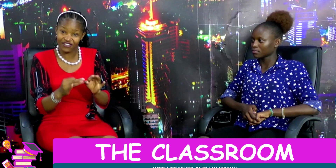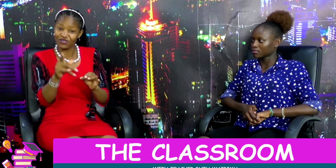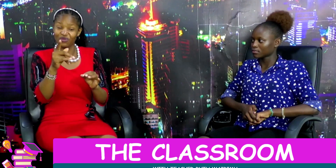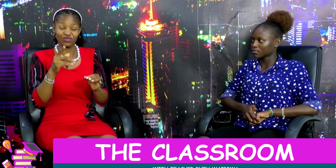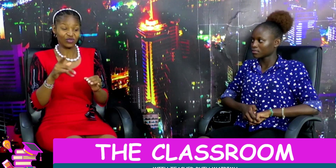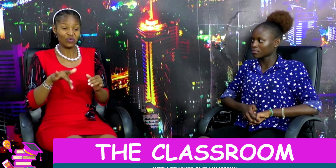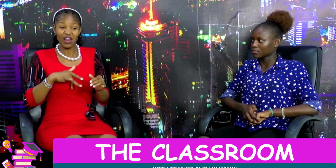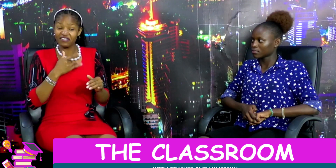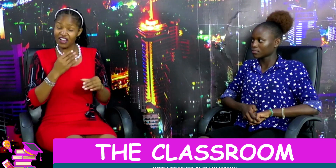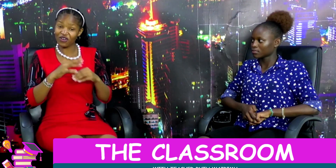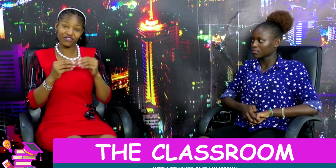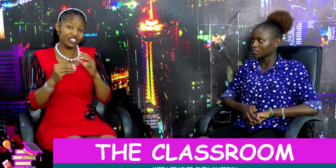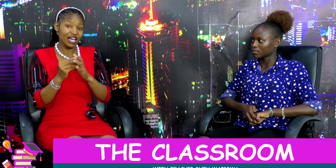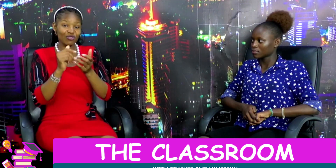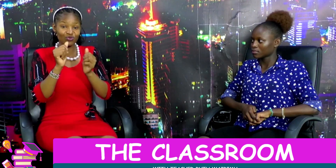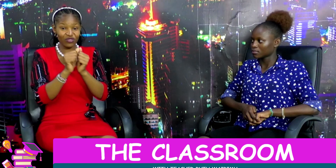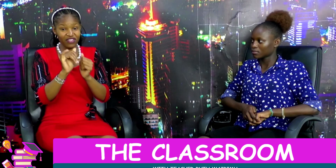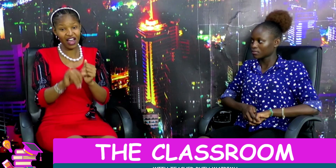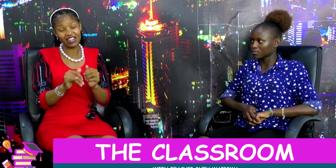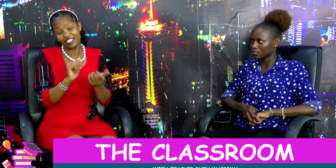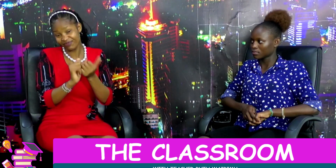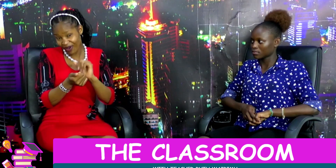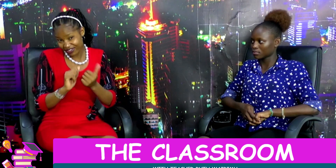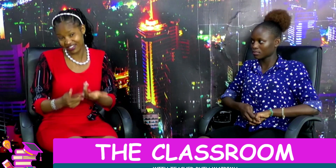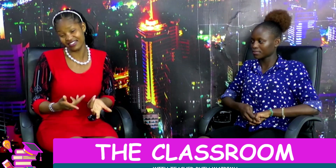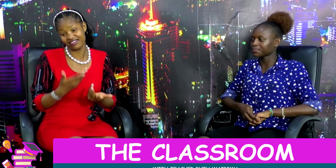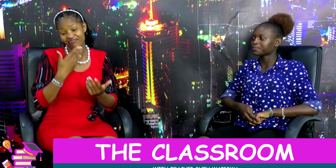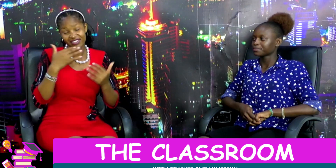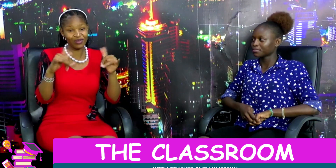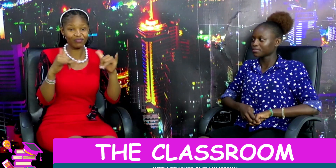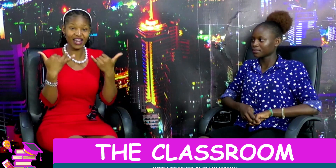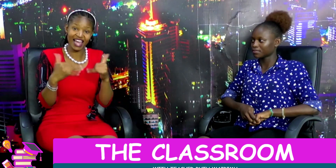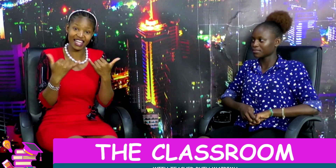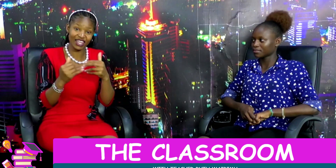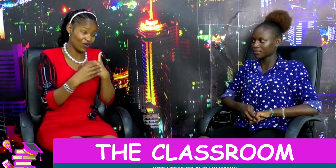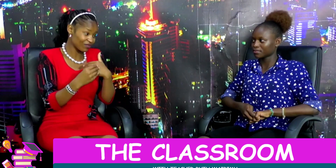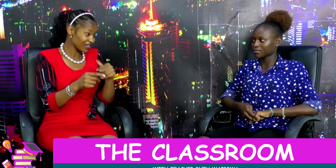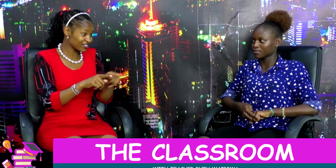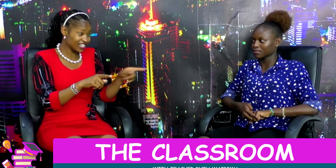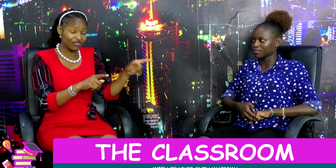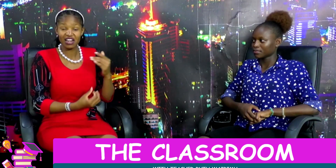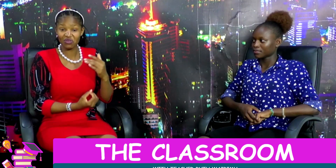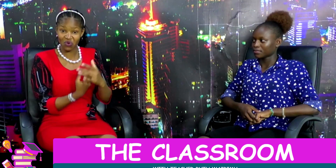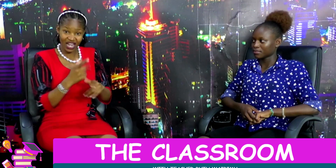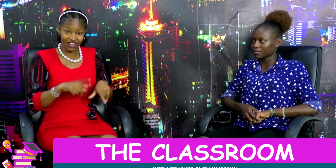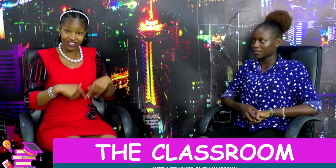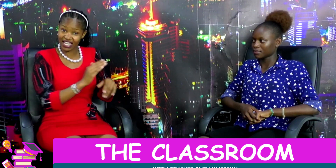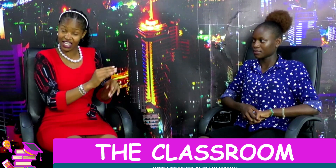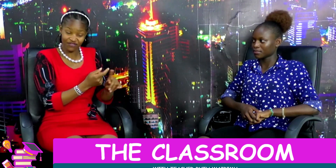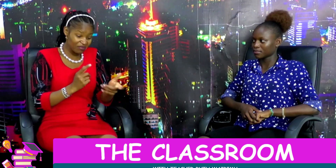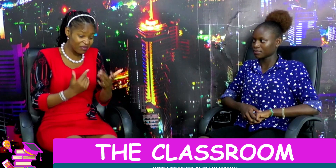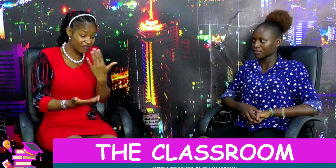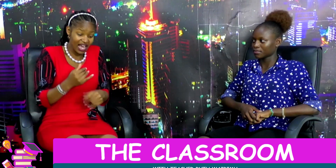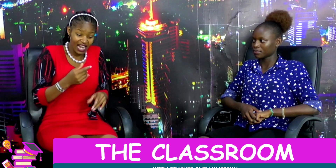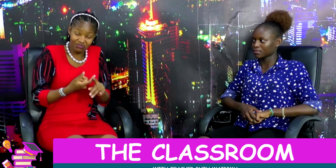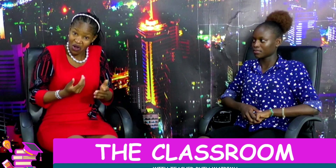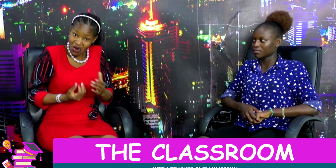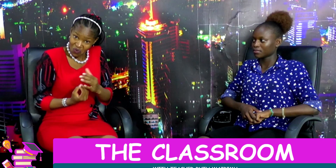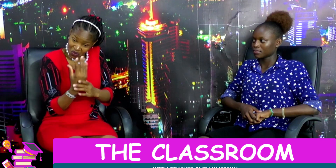all the deaf people out there. If you're feeling comfortable in a particular sport, please, you have to motivate yourself. As our